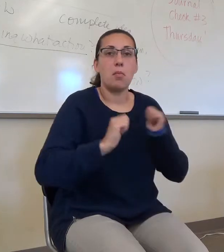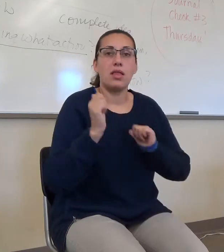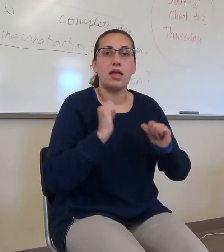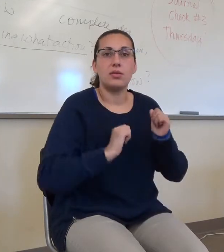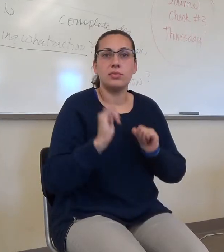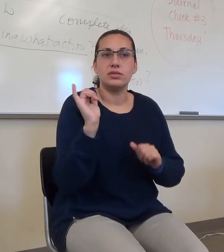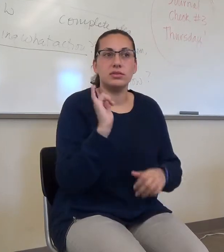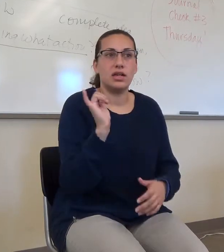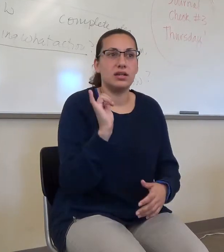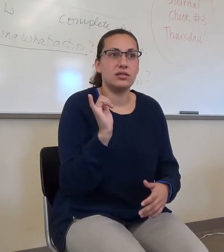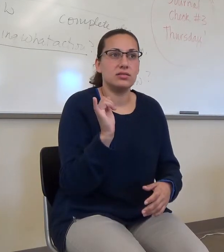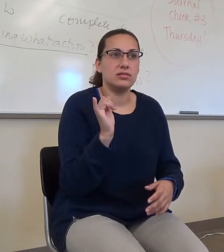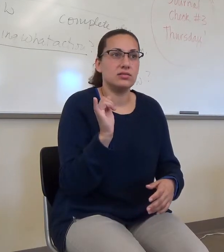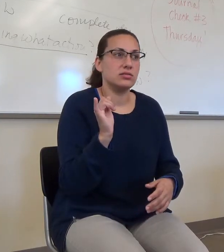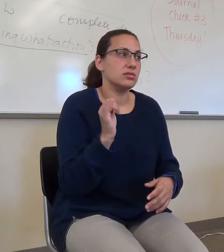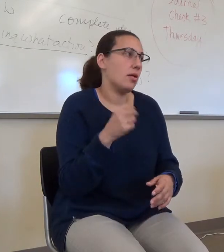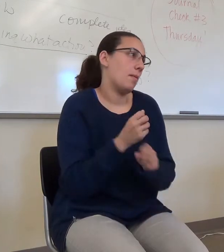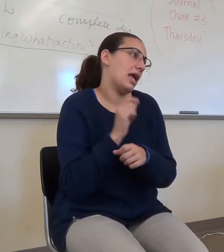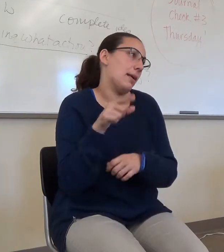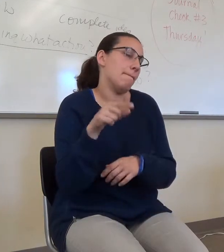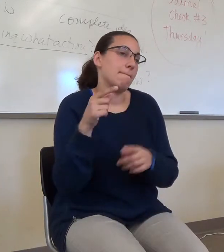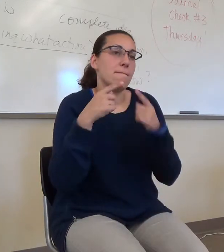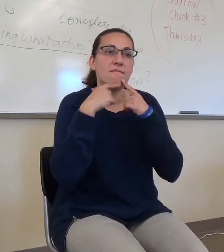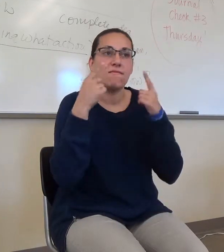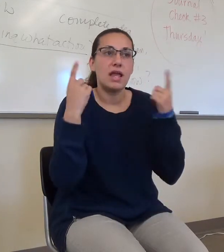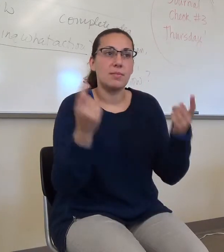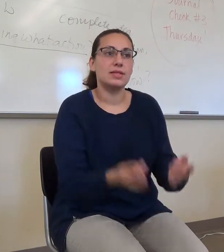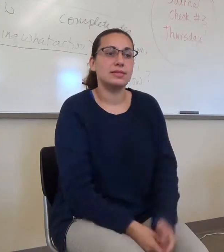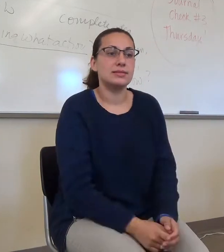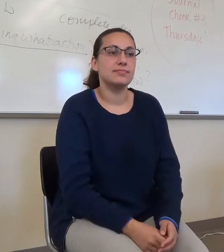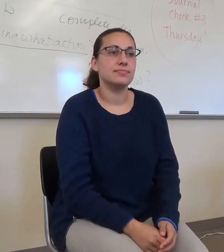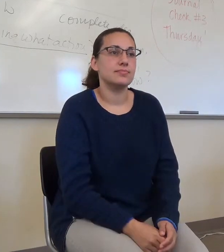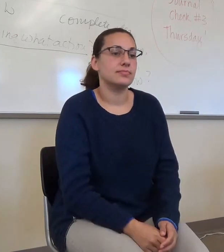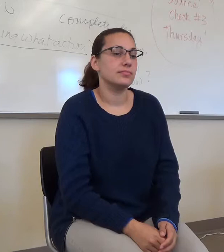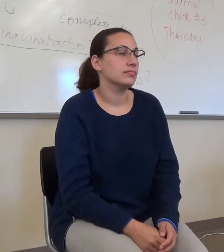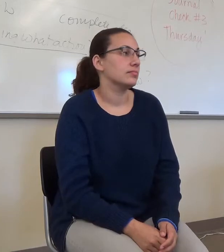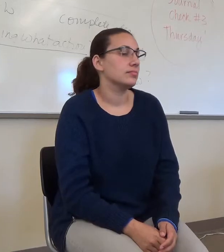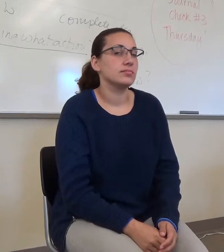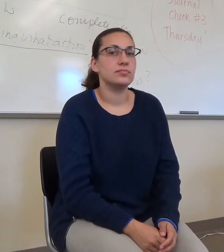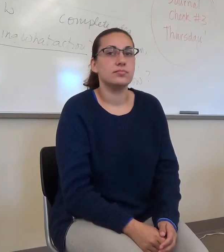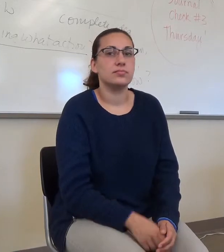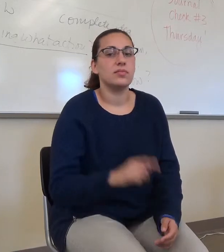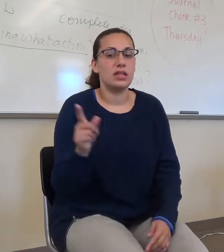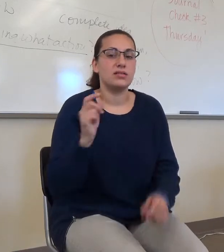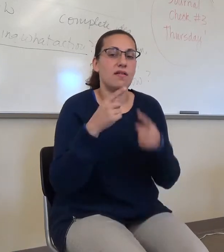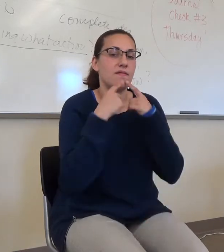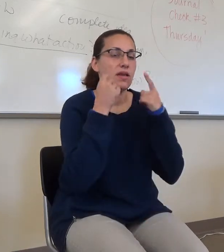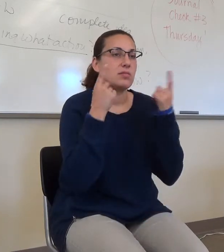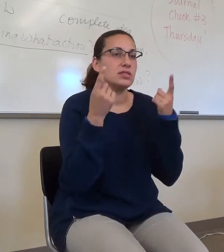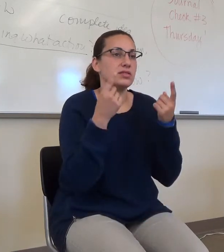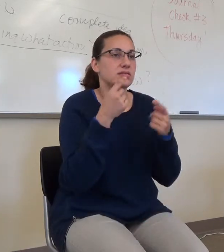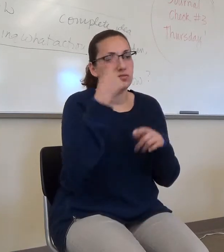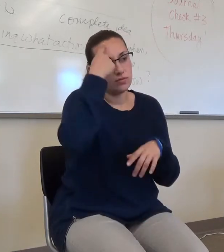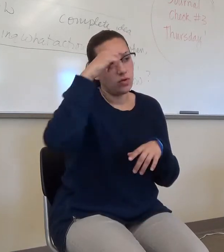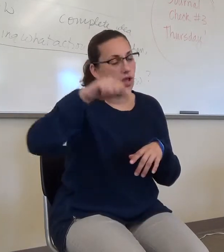eventually made Orson Welles famous. Although he became much more famous for other stuff later on. But this one's kind of